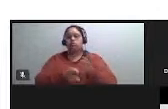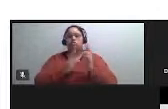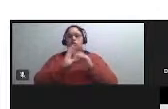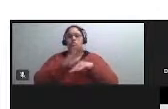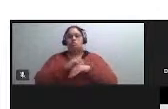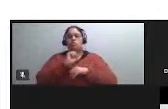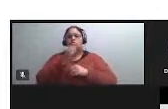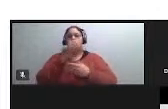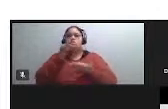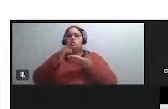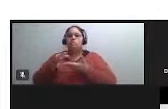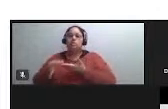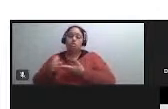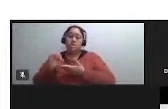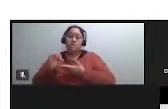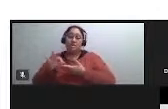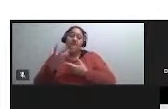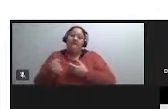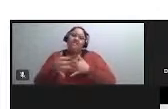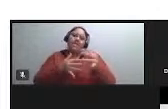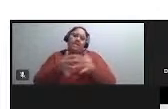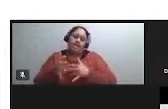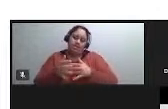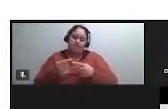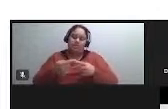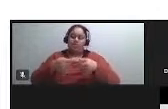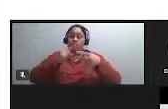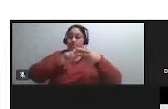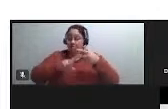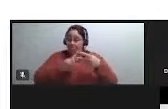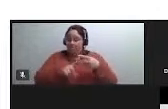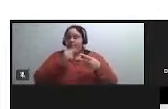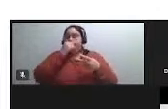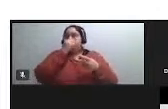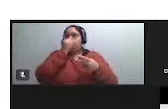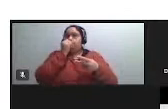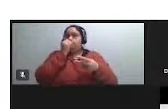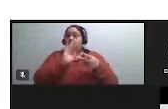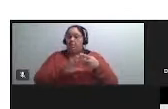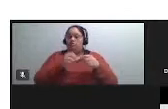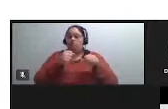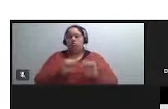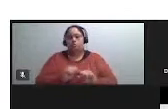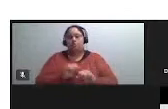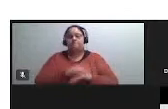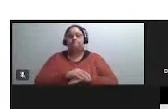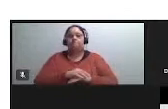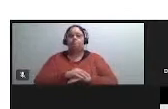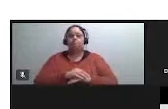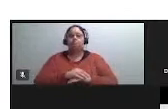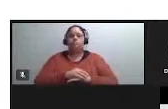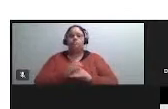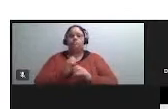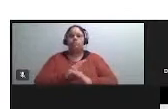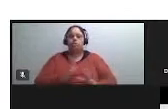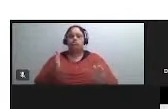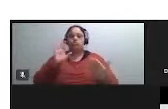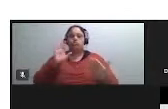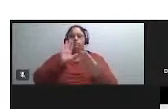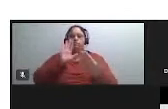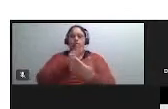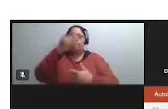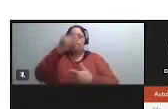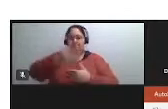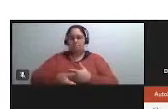report on the recommendations if there were any. And then the second one, Chair, is at the beginning.